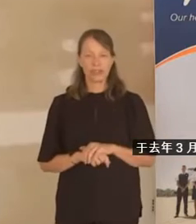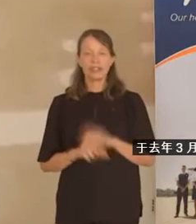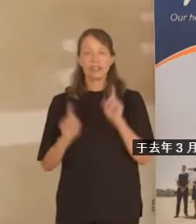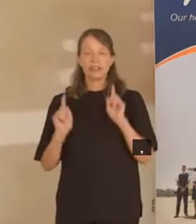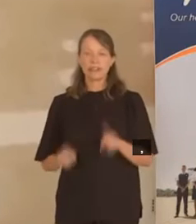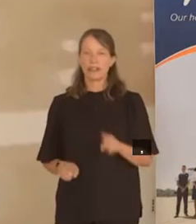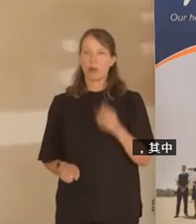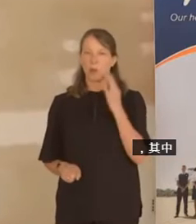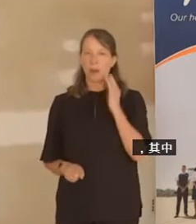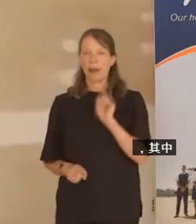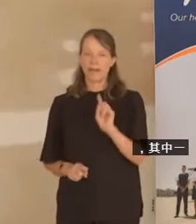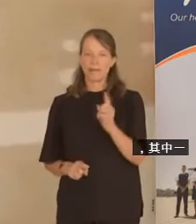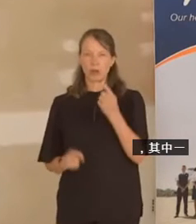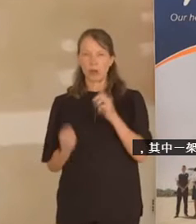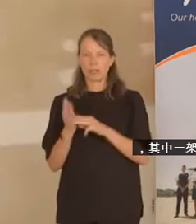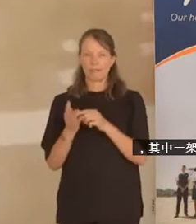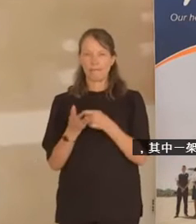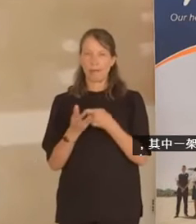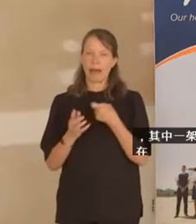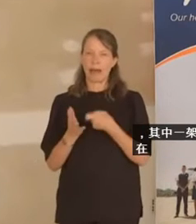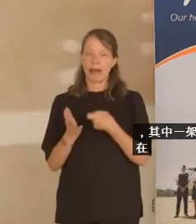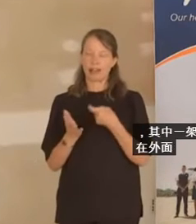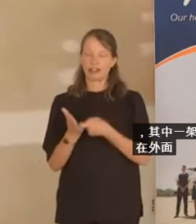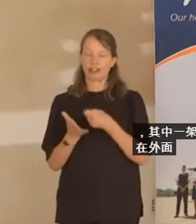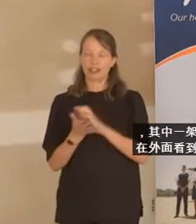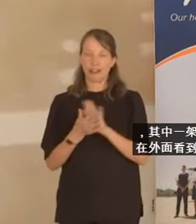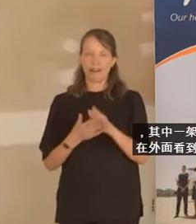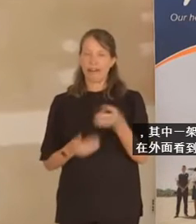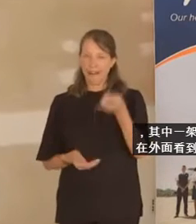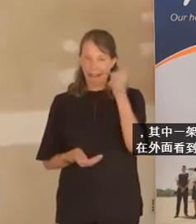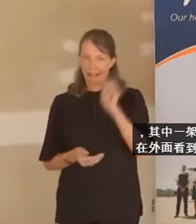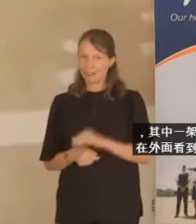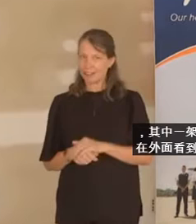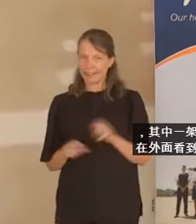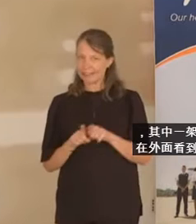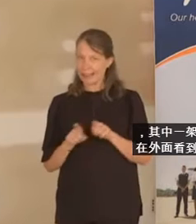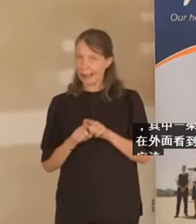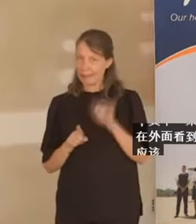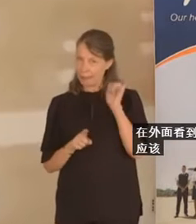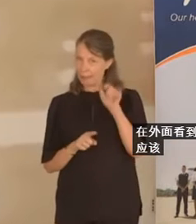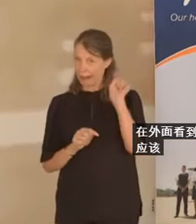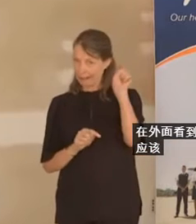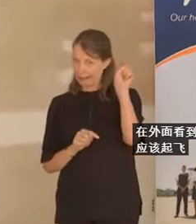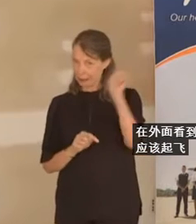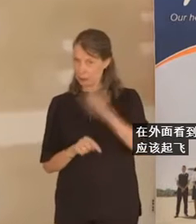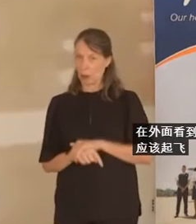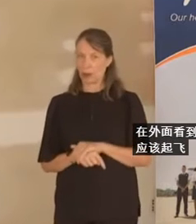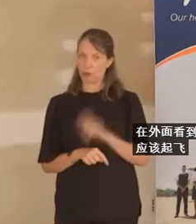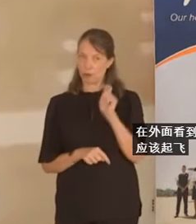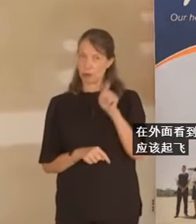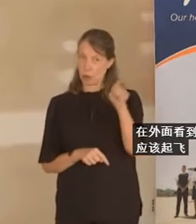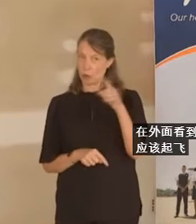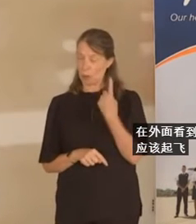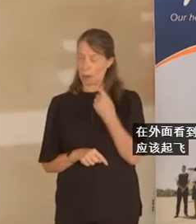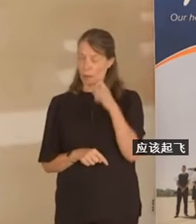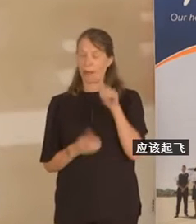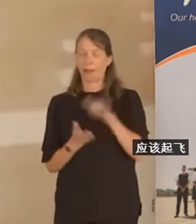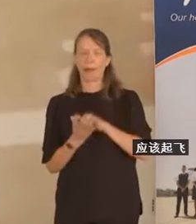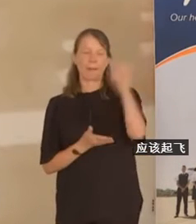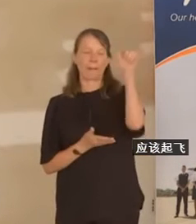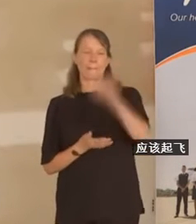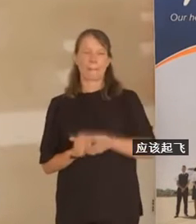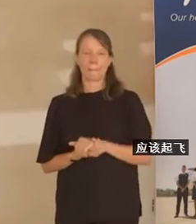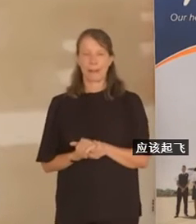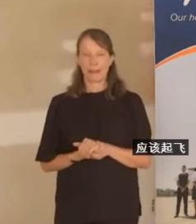year with one of these aircraft you see out there, VHPAG at the moment, which will be taking off very shortly.